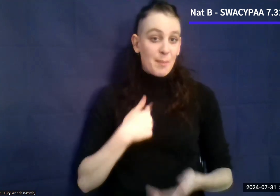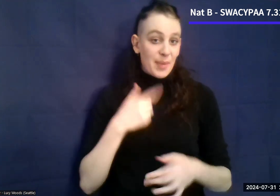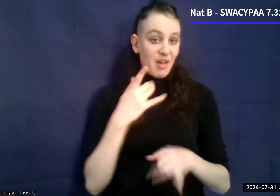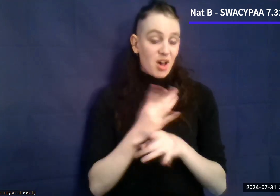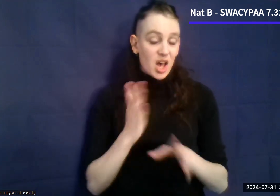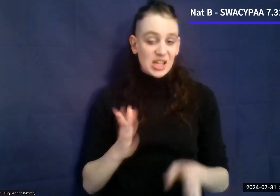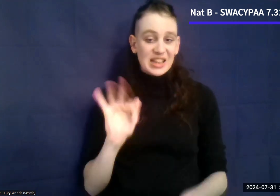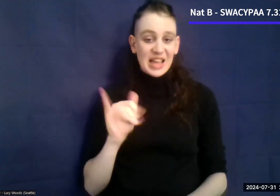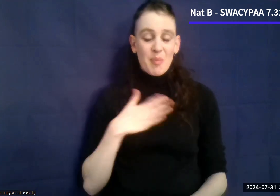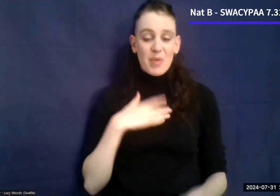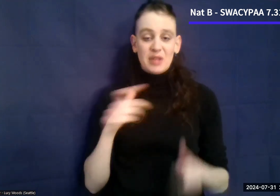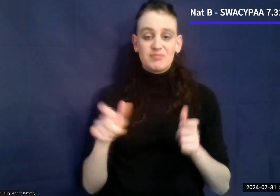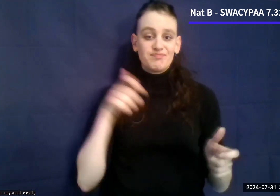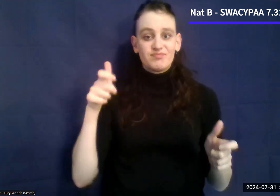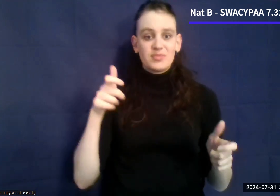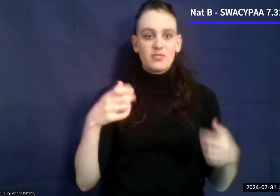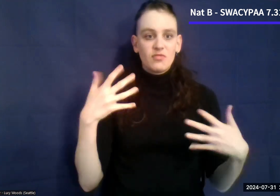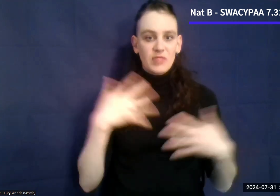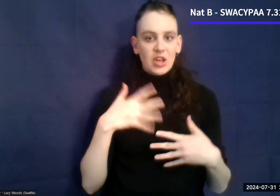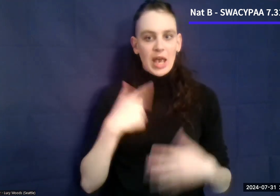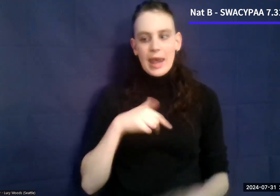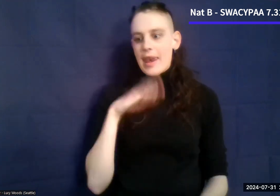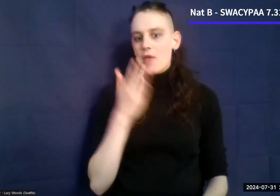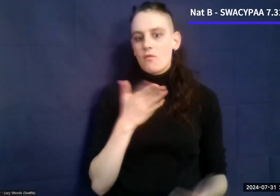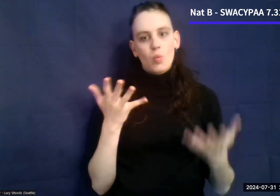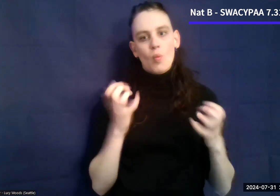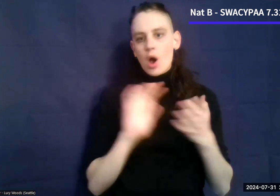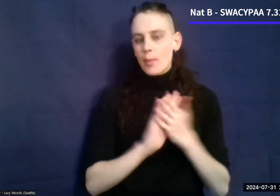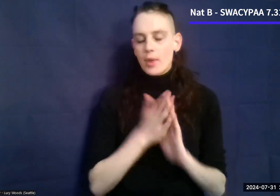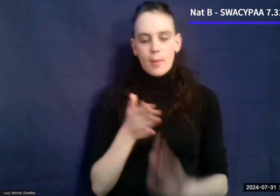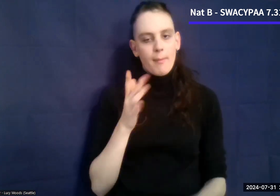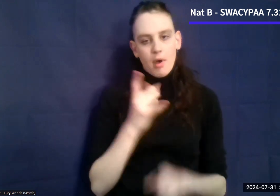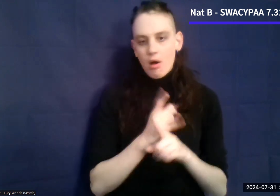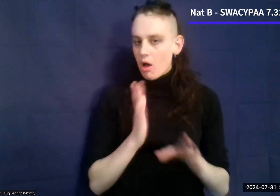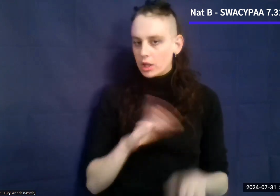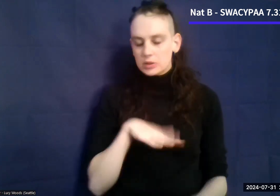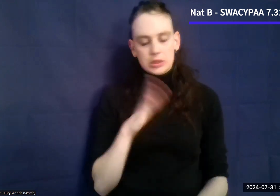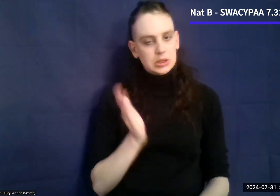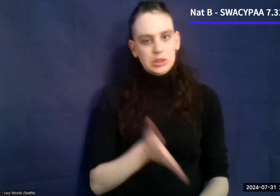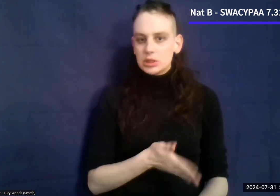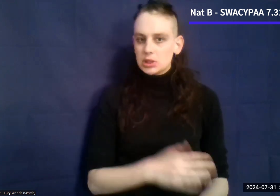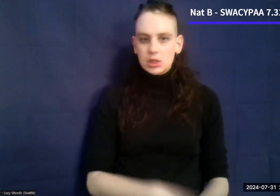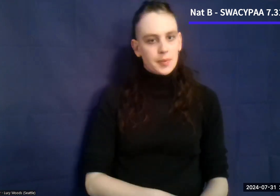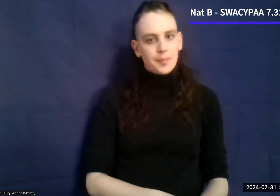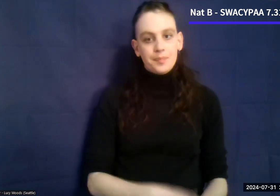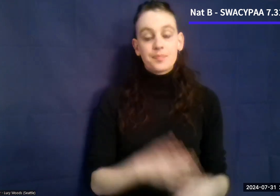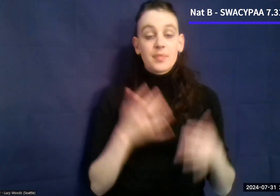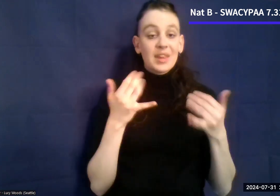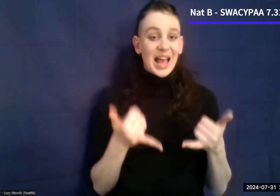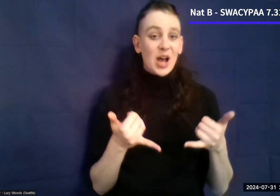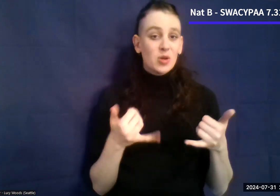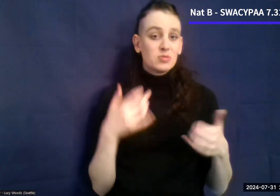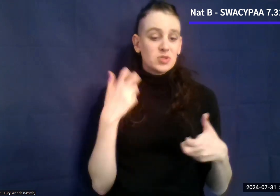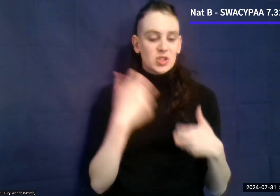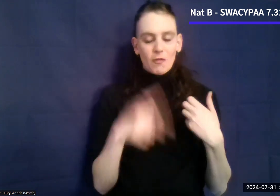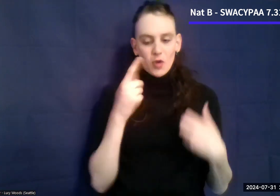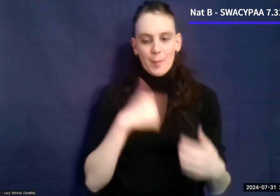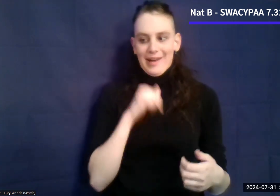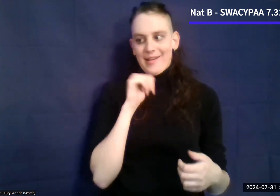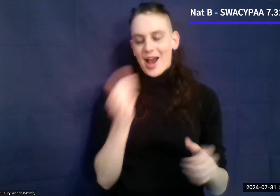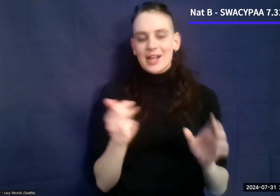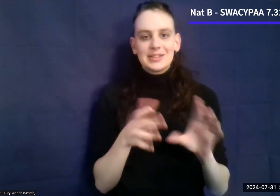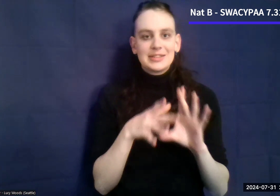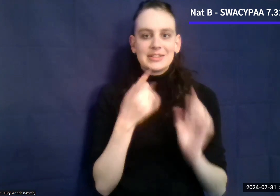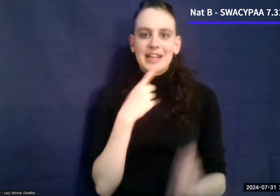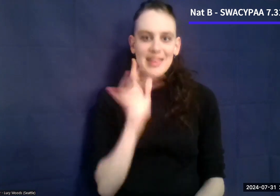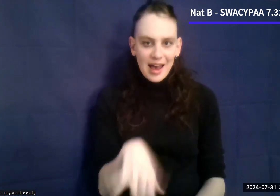never ever wanted to be an alcoholic, right? And Now it's hard for me not to say, like,